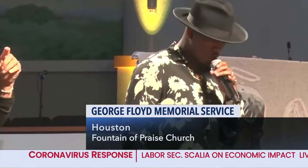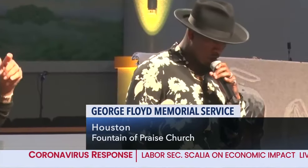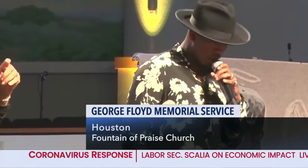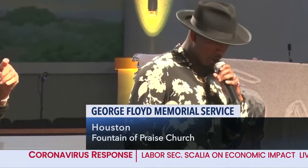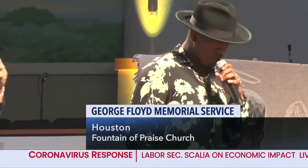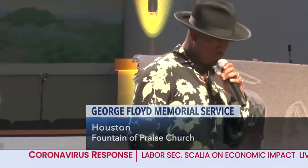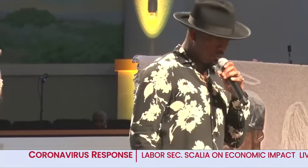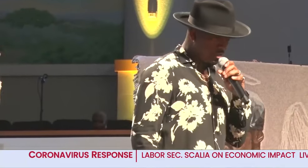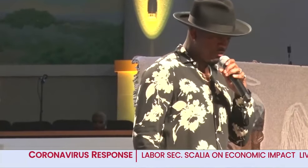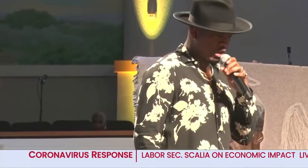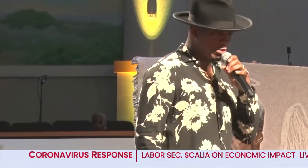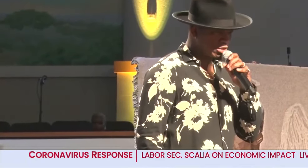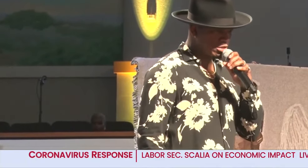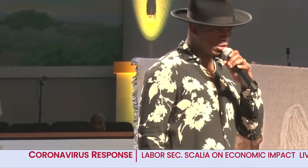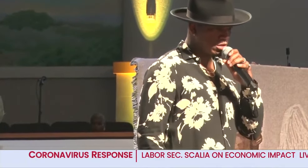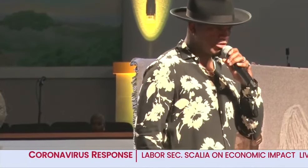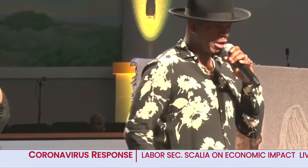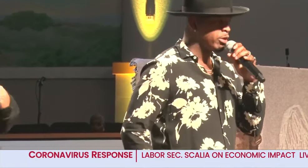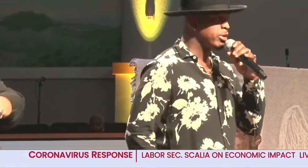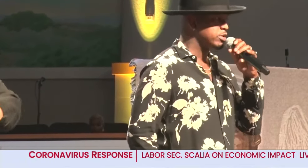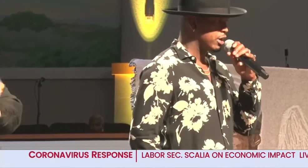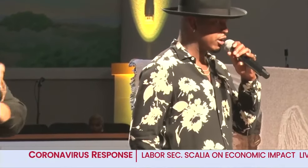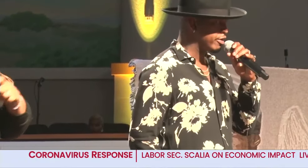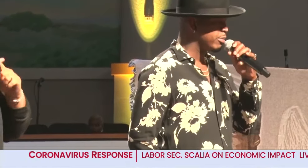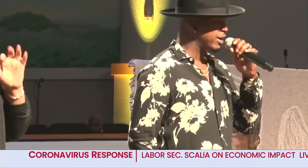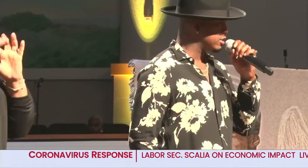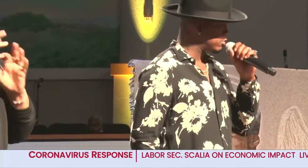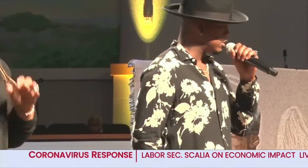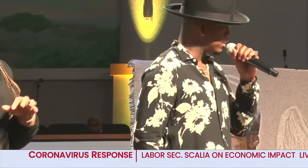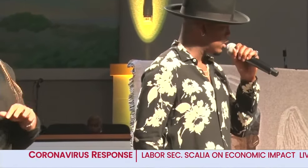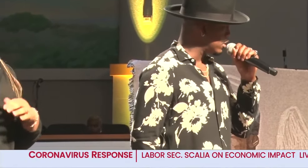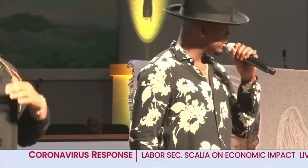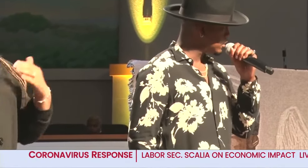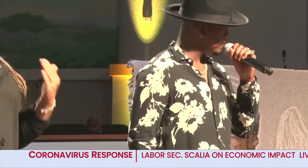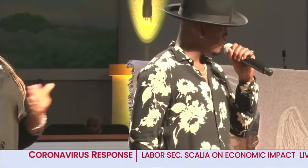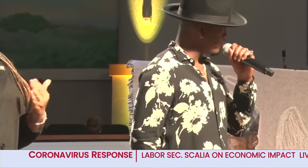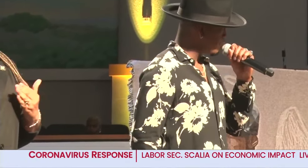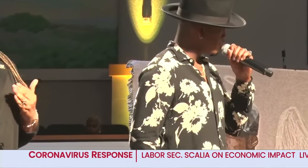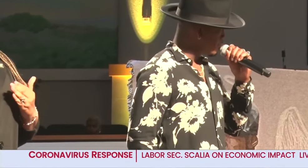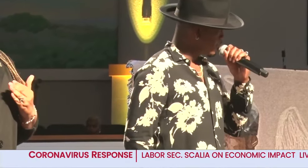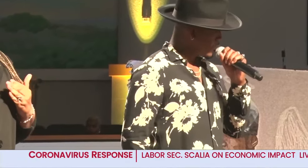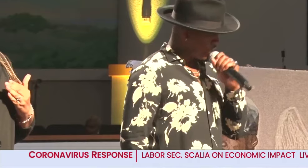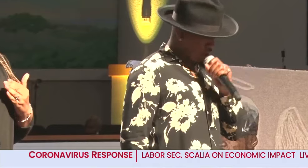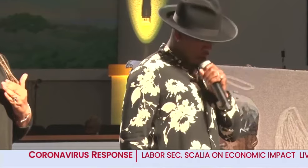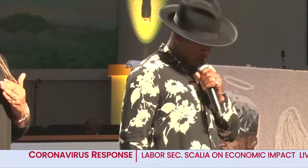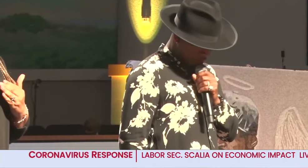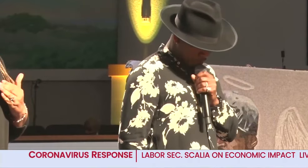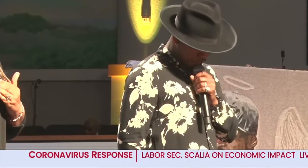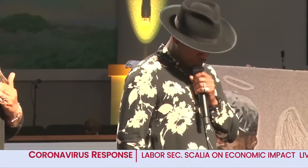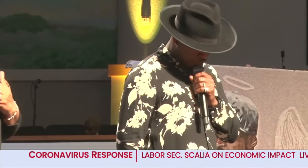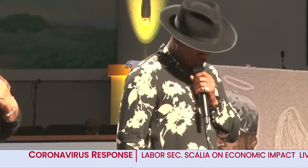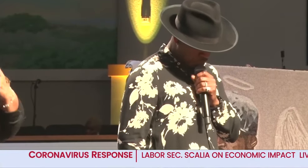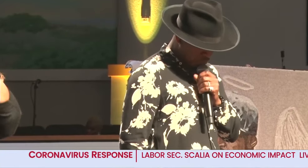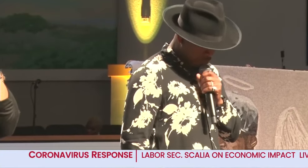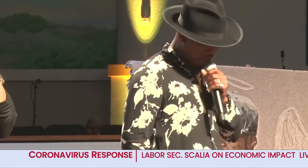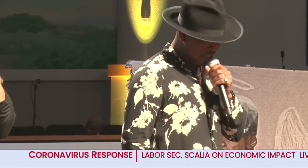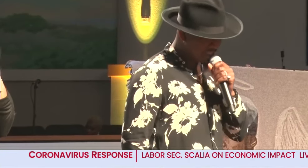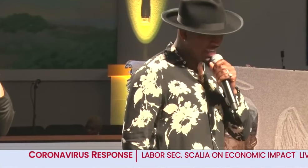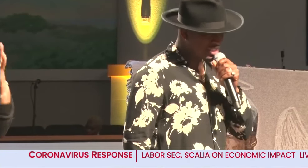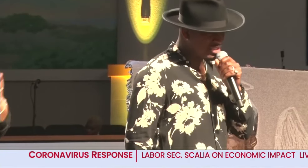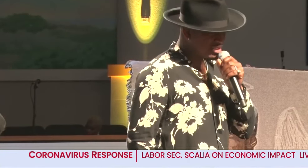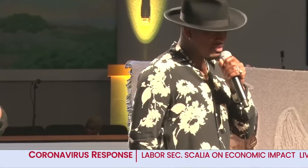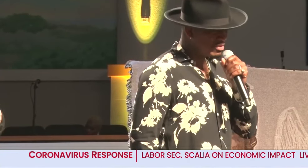love and strength to uh the families, the family members that are here of anybody that's that's been lost. Um,